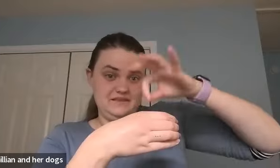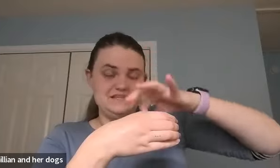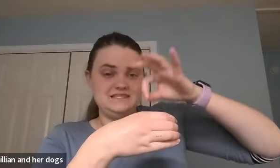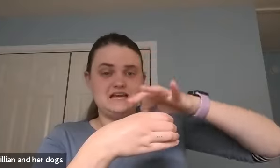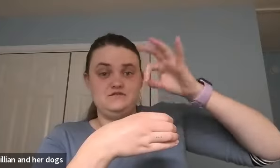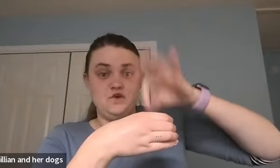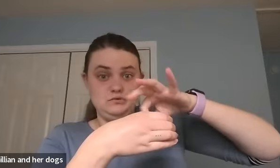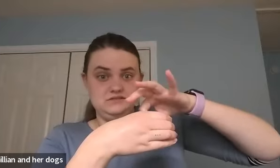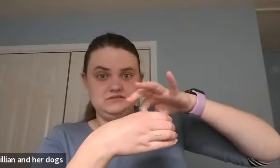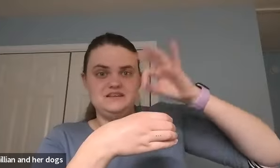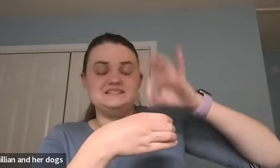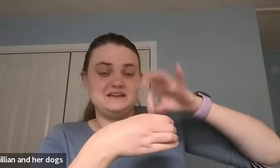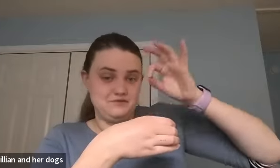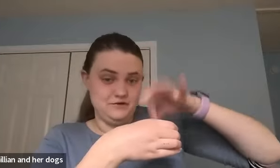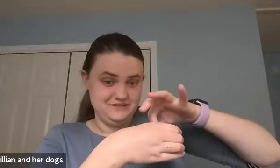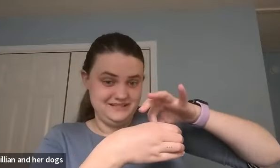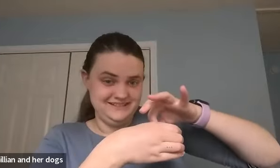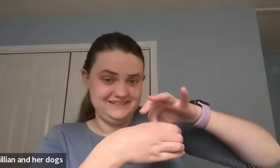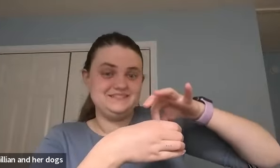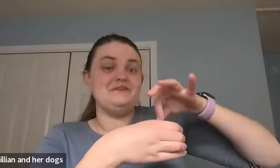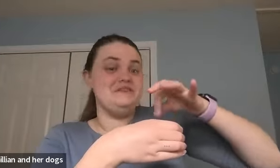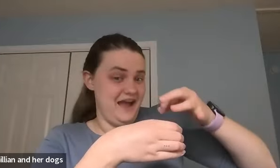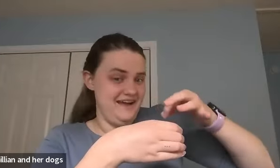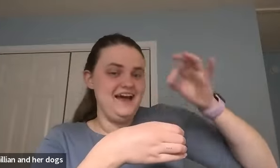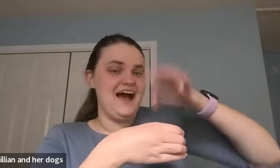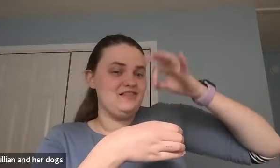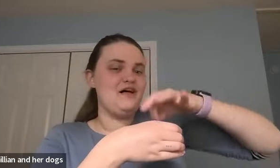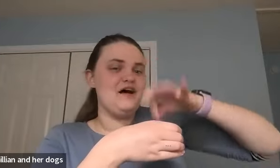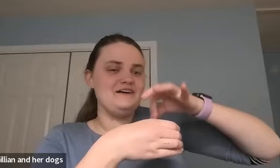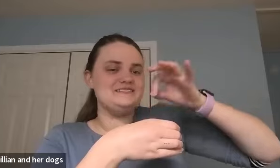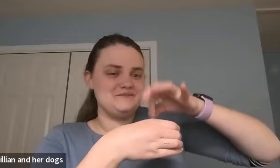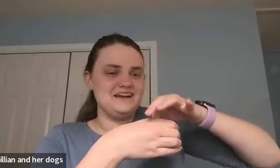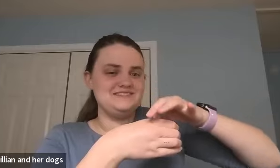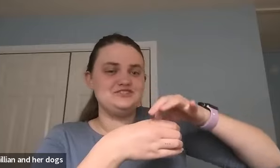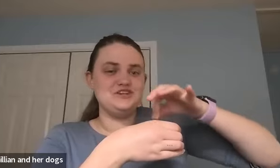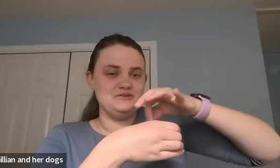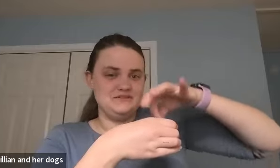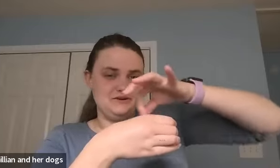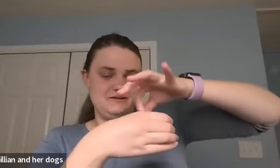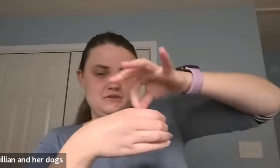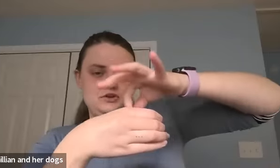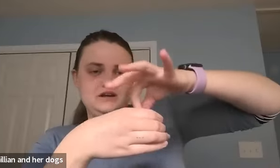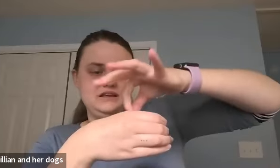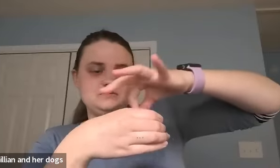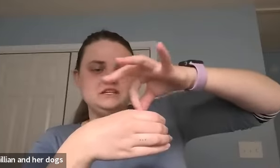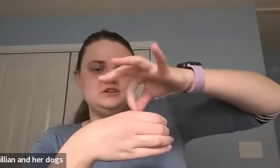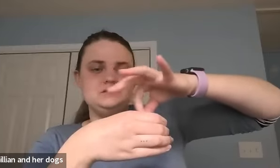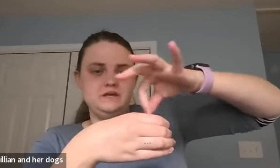this, that's vote. That's the sign for vote. So yeah, I love how some signs are so different. It's almost like you're spinning